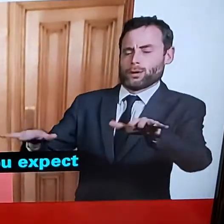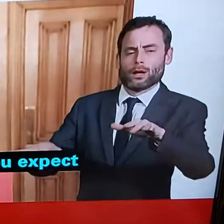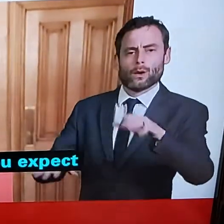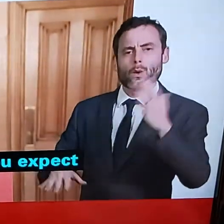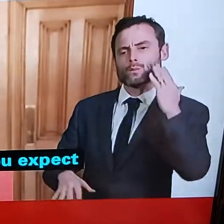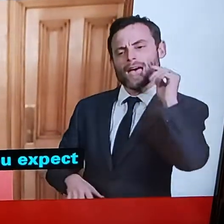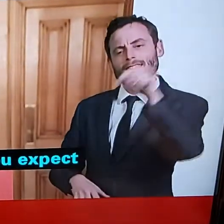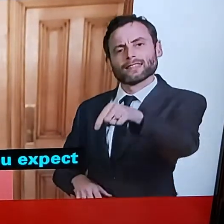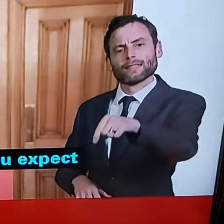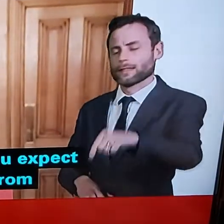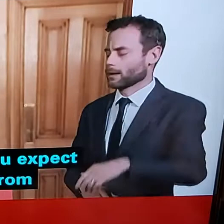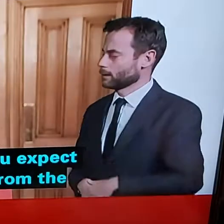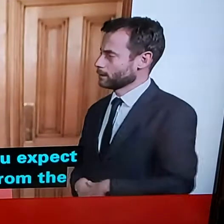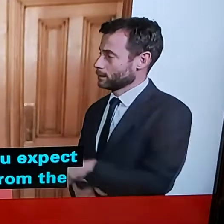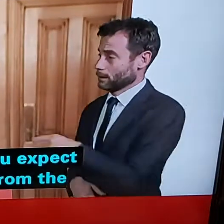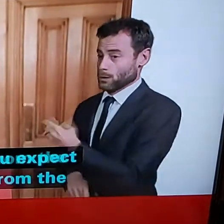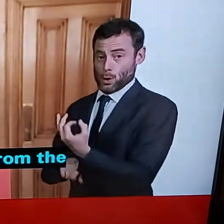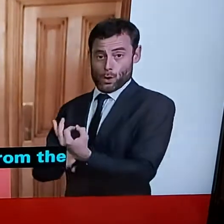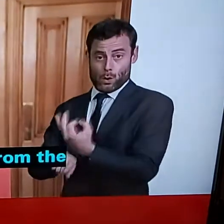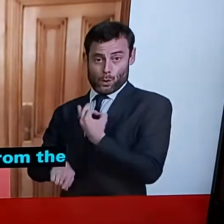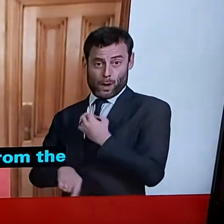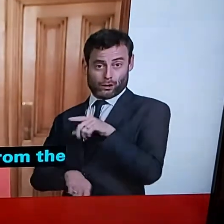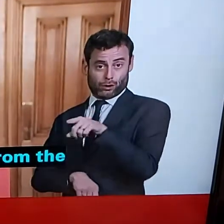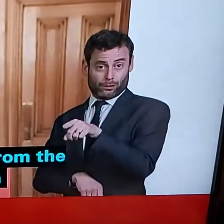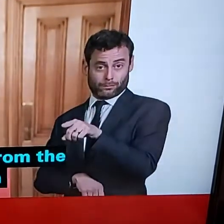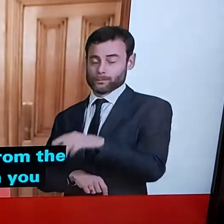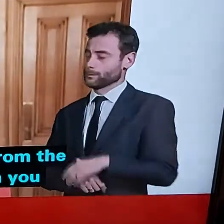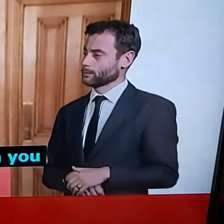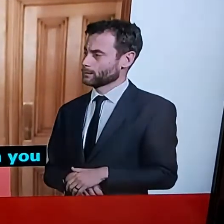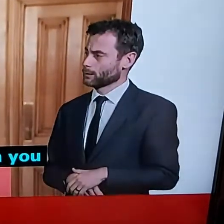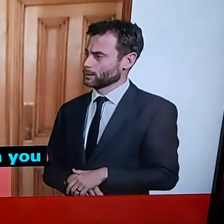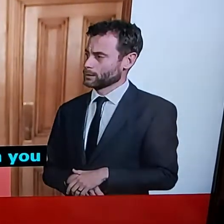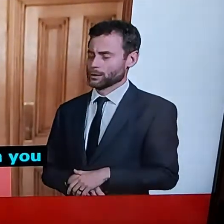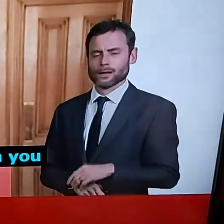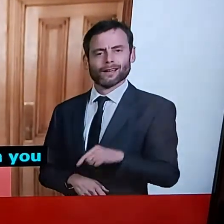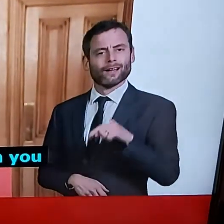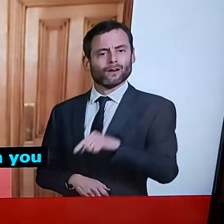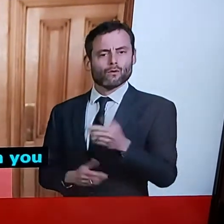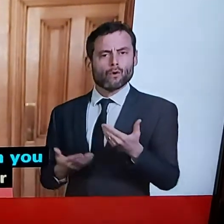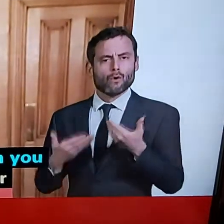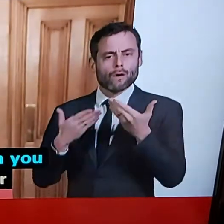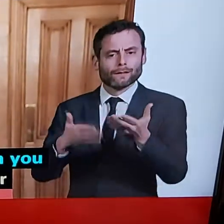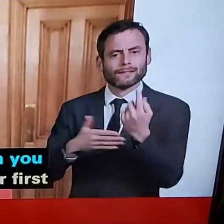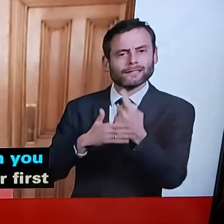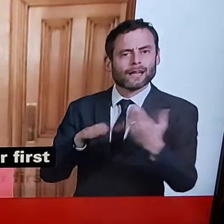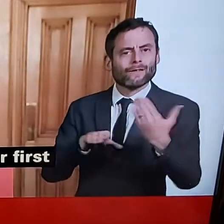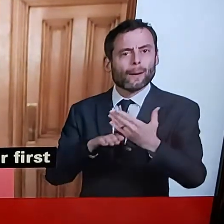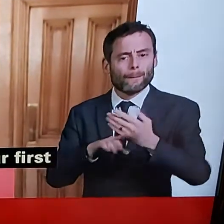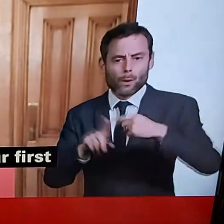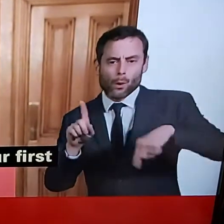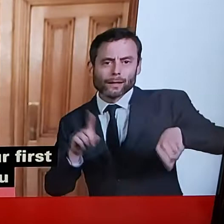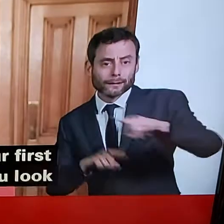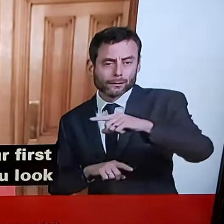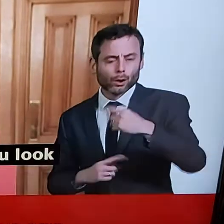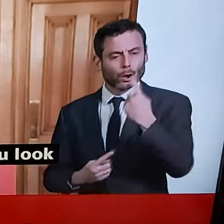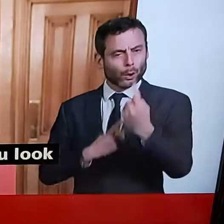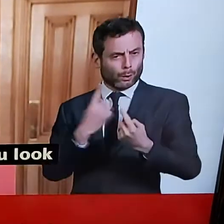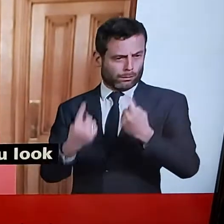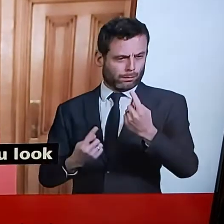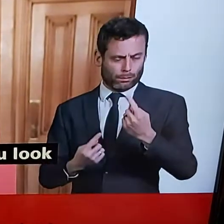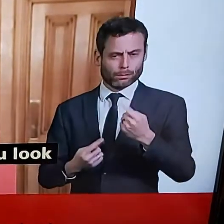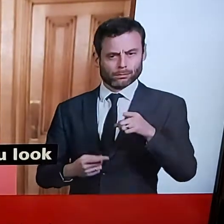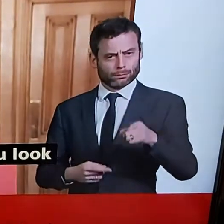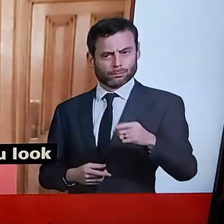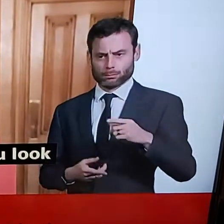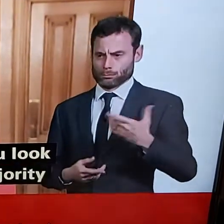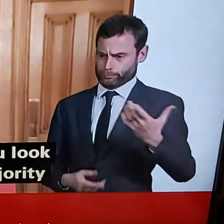Thanks, Laura. To your first question, this scheme, if you look at people who make the majority of their earnings from self-employment,